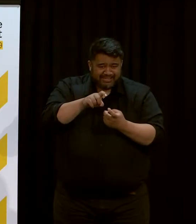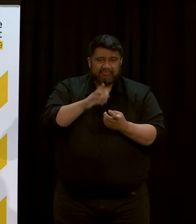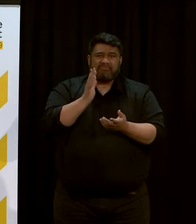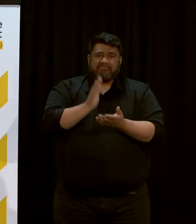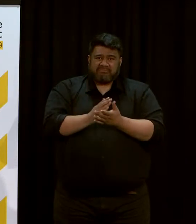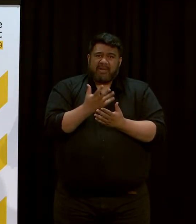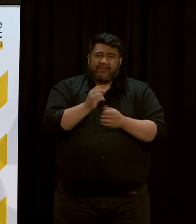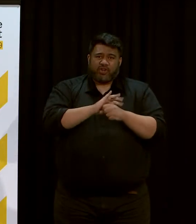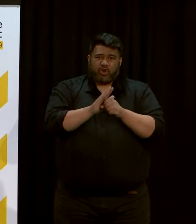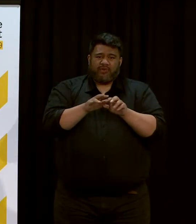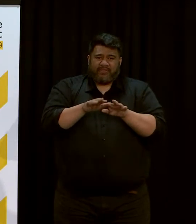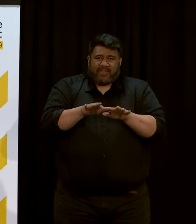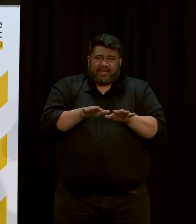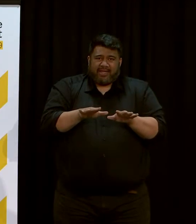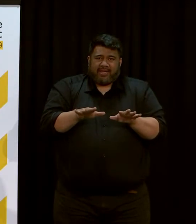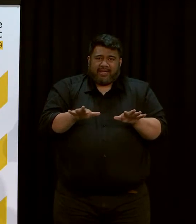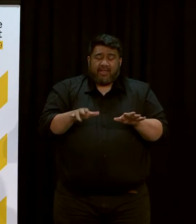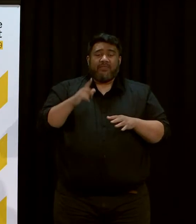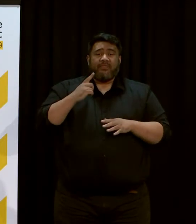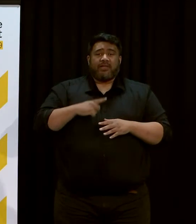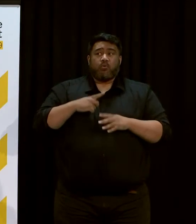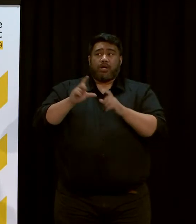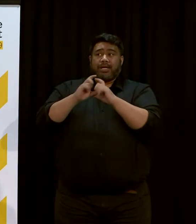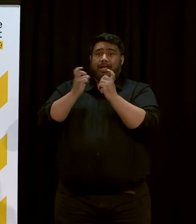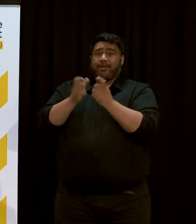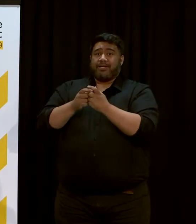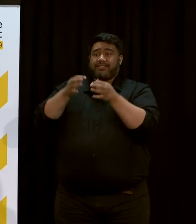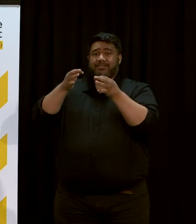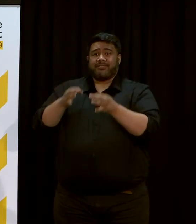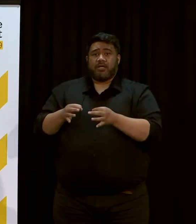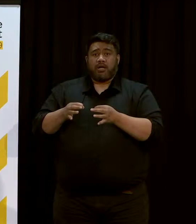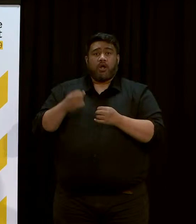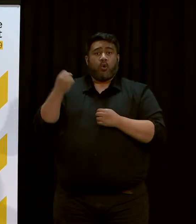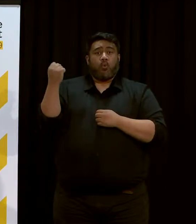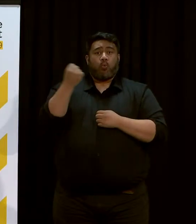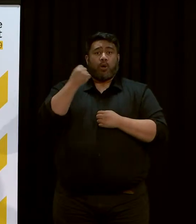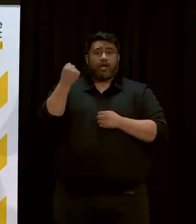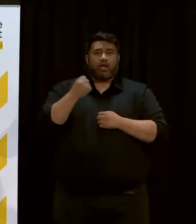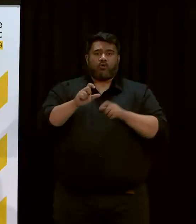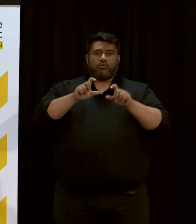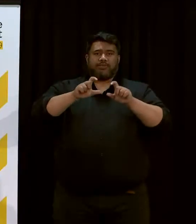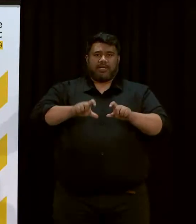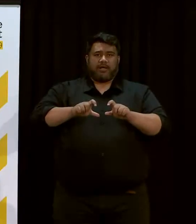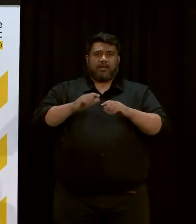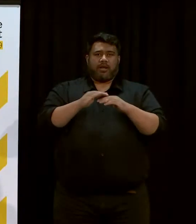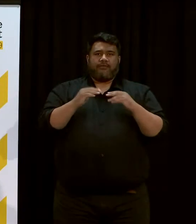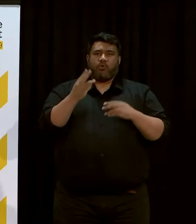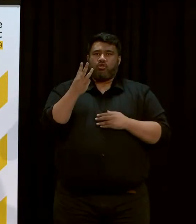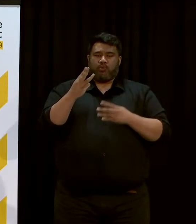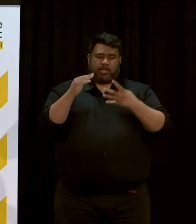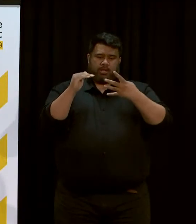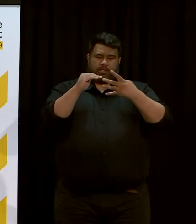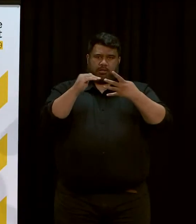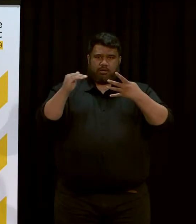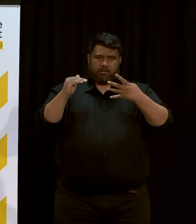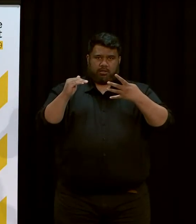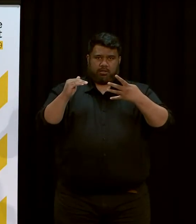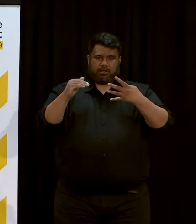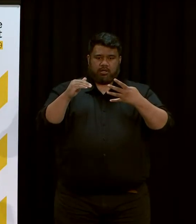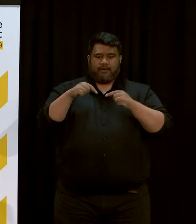moment. That is why Cabinet has decided to hold the Waikato at level 3. We will review